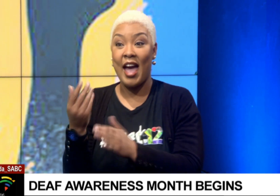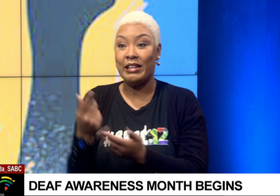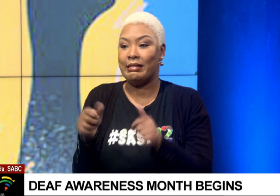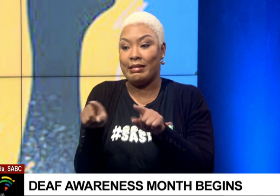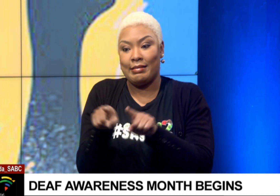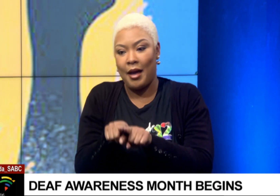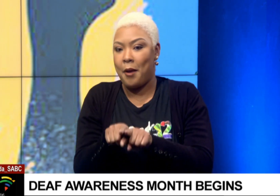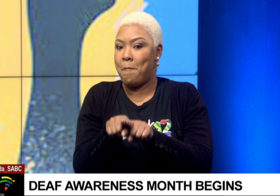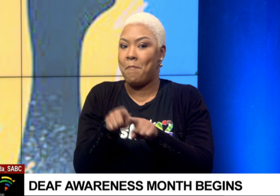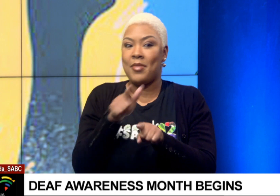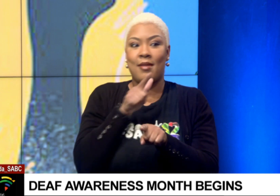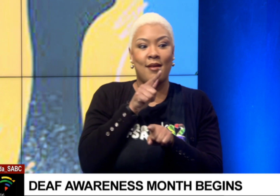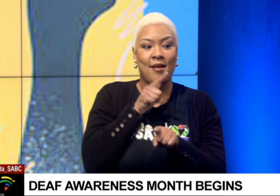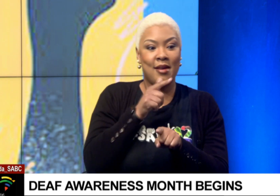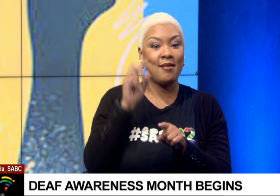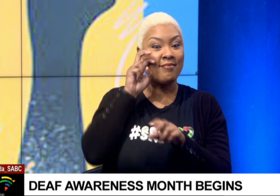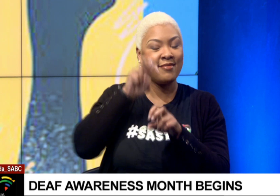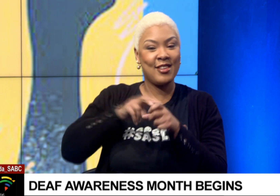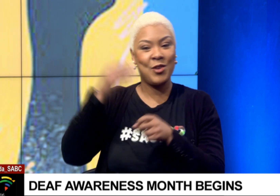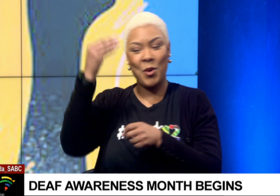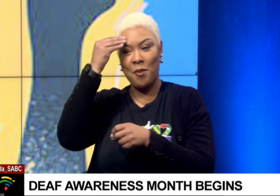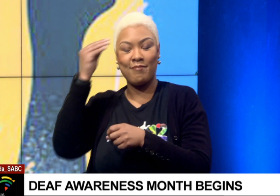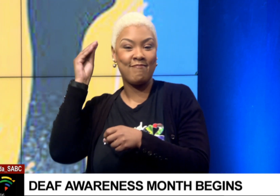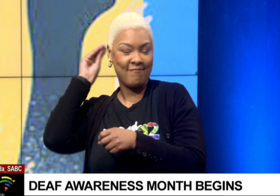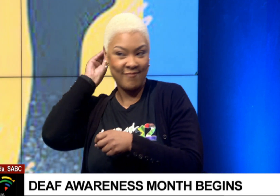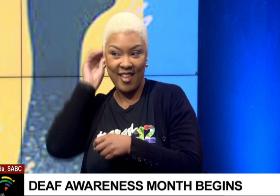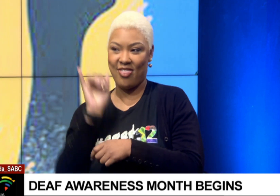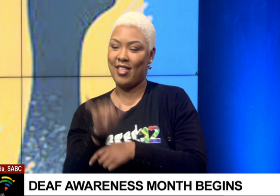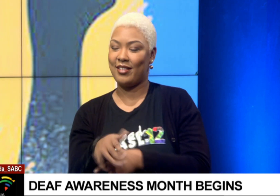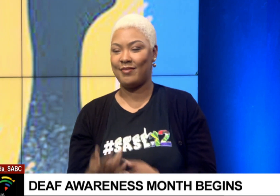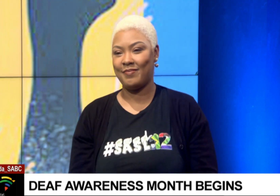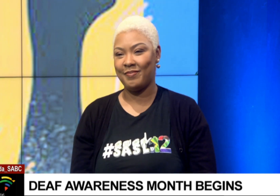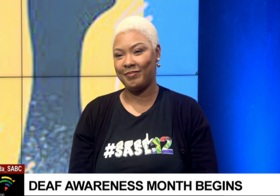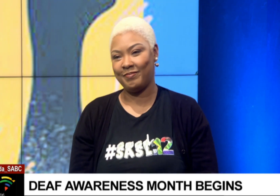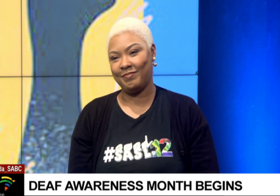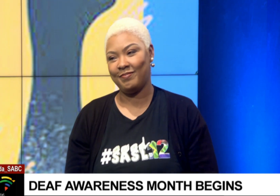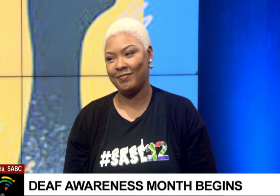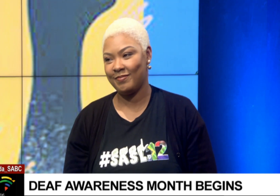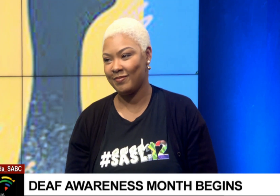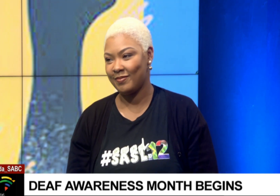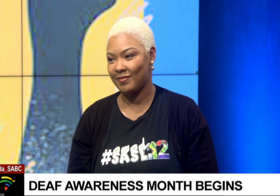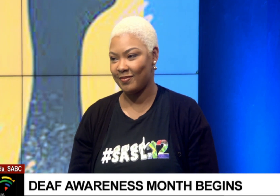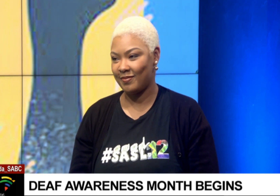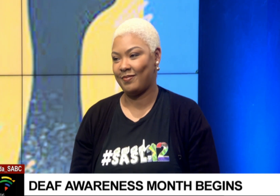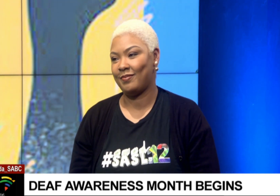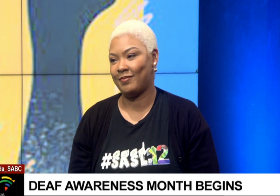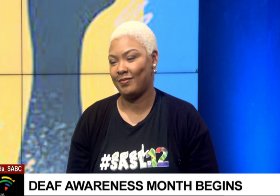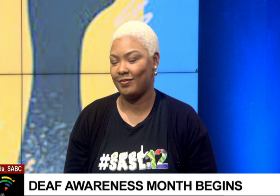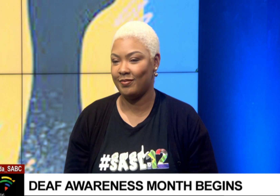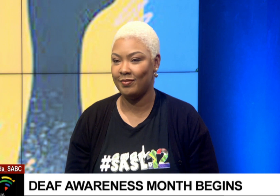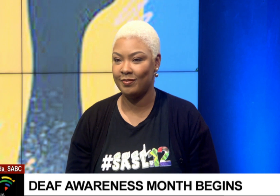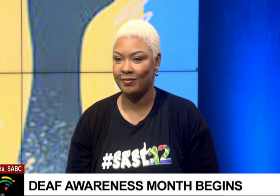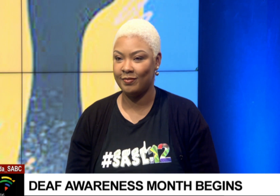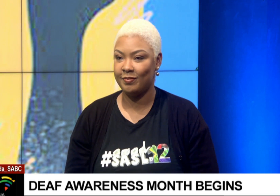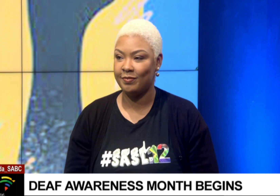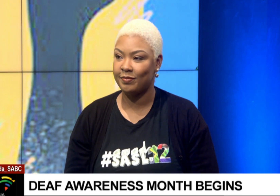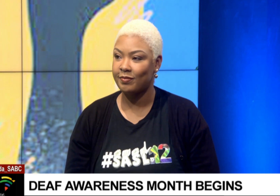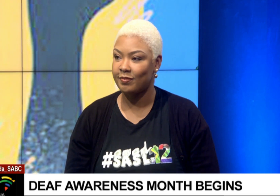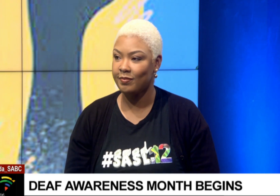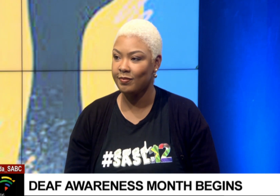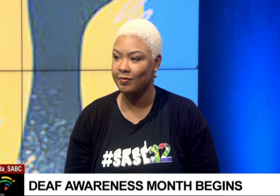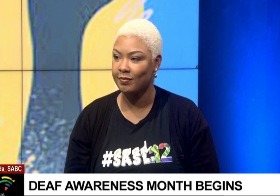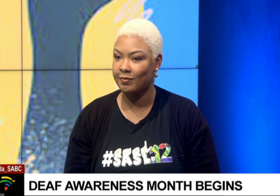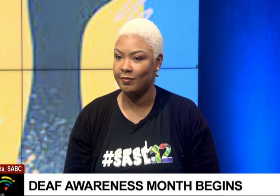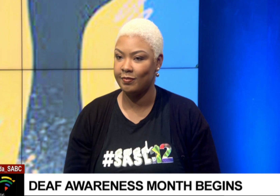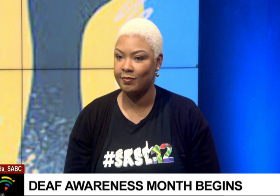And it's very important for the deaf community, and also the hearing community needs to be more aware of that once it becomes